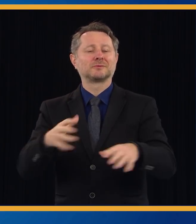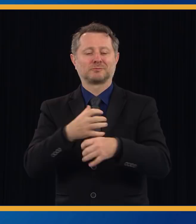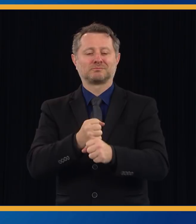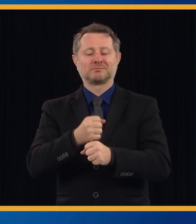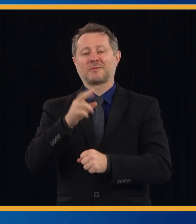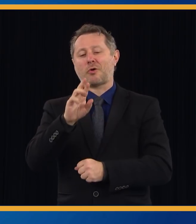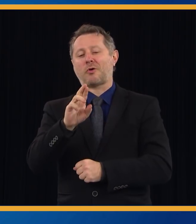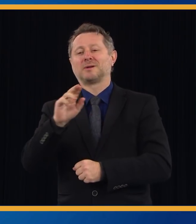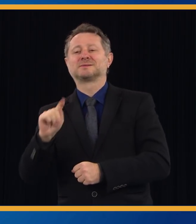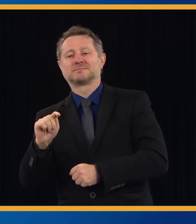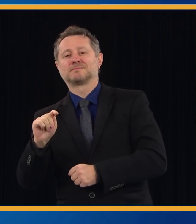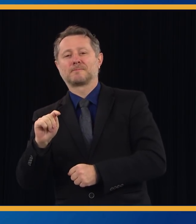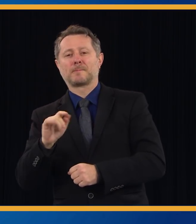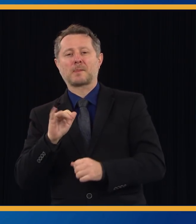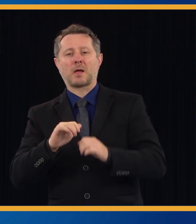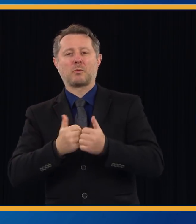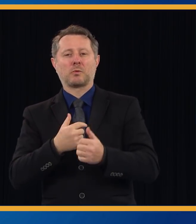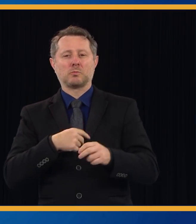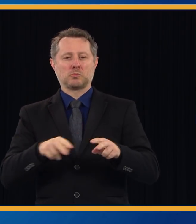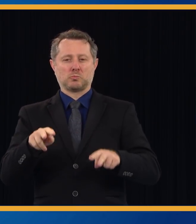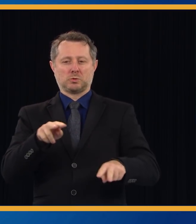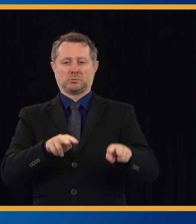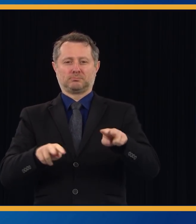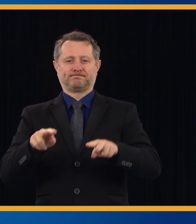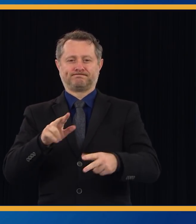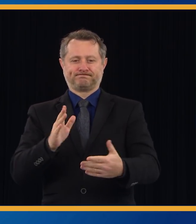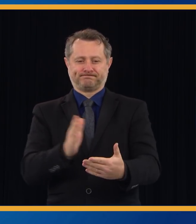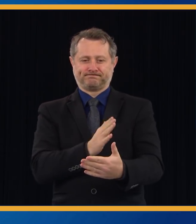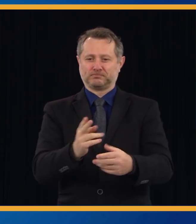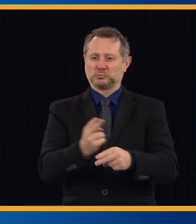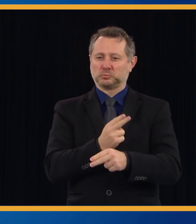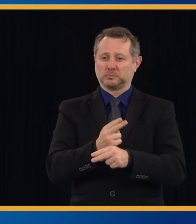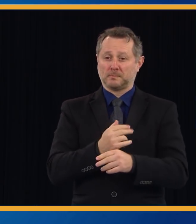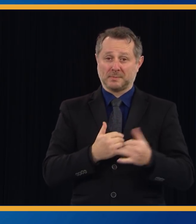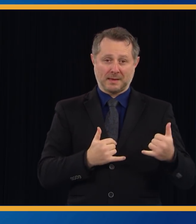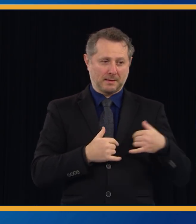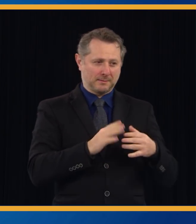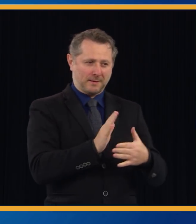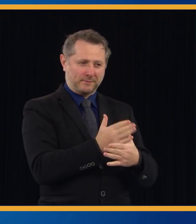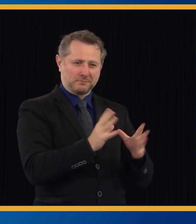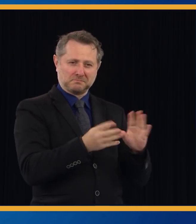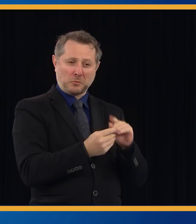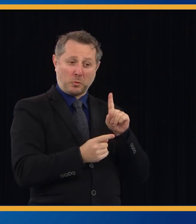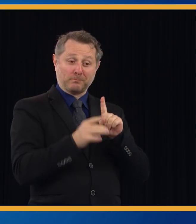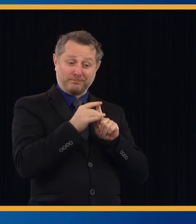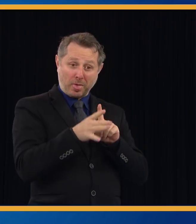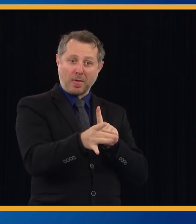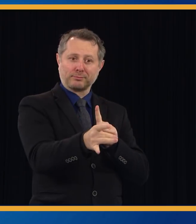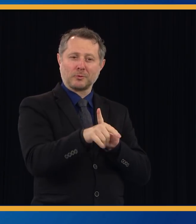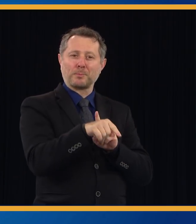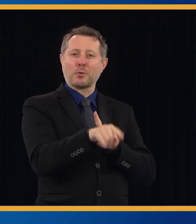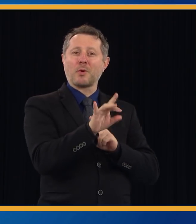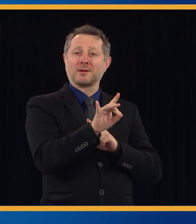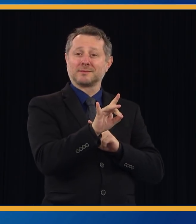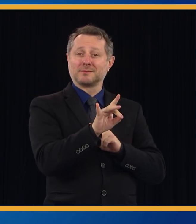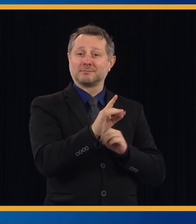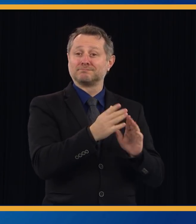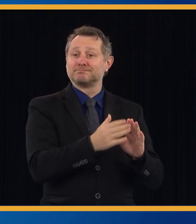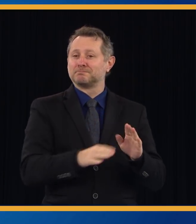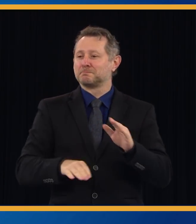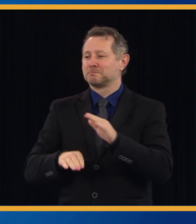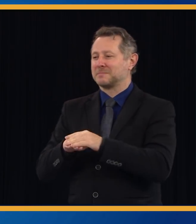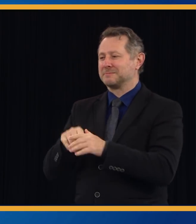of the virus? We're now at about 0.8. You cannot go above